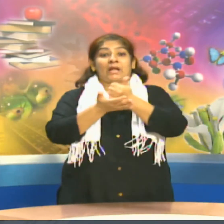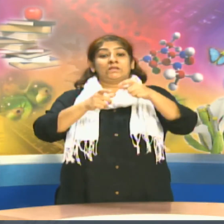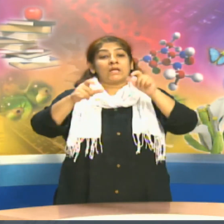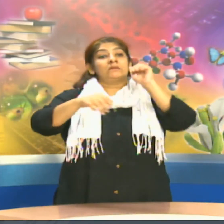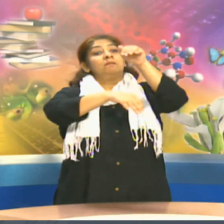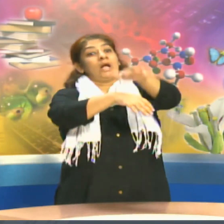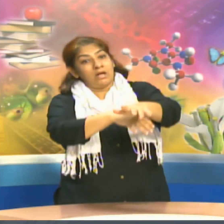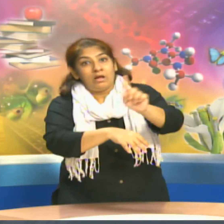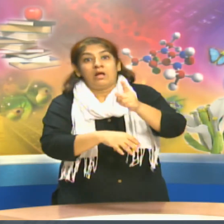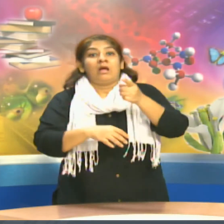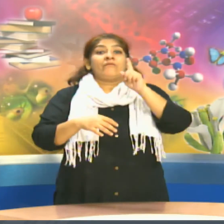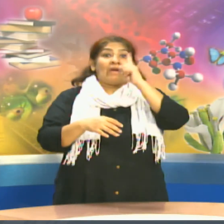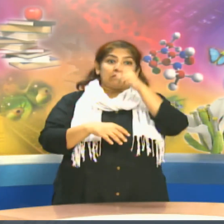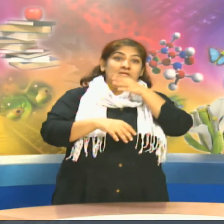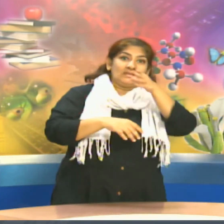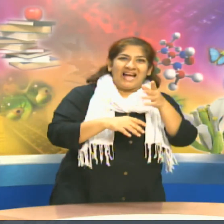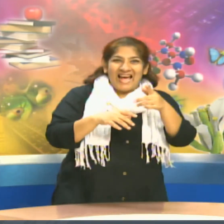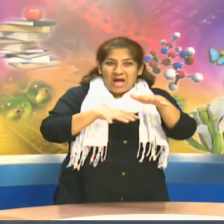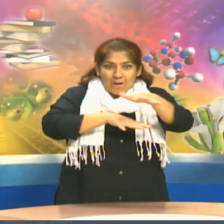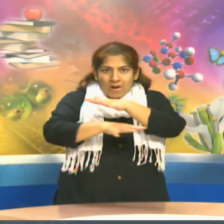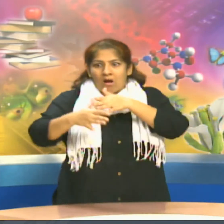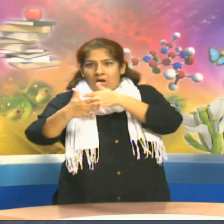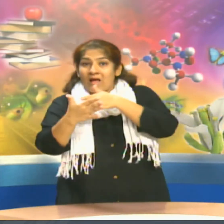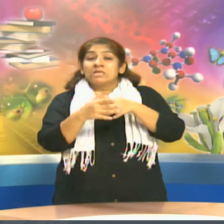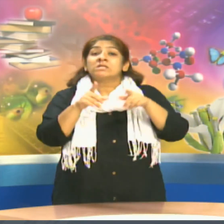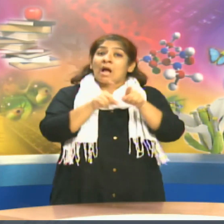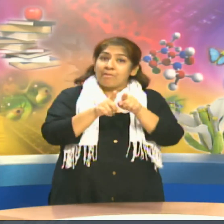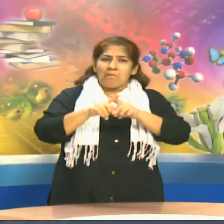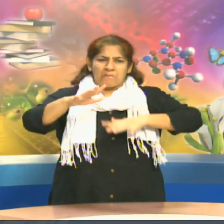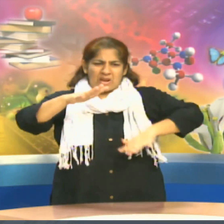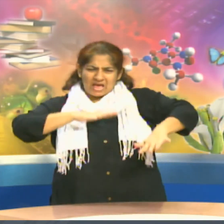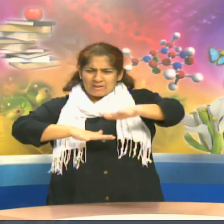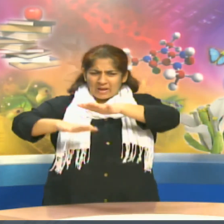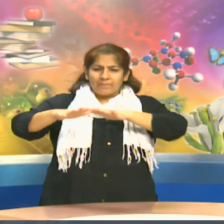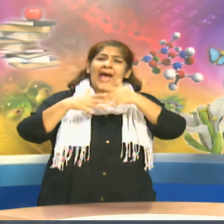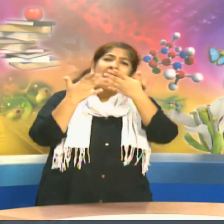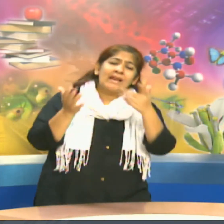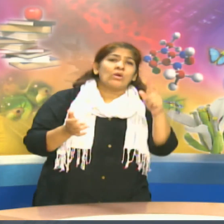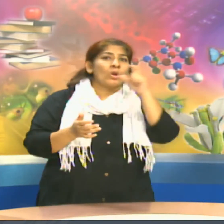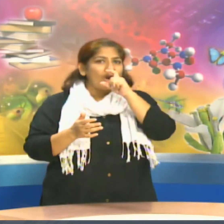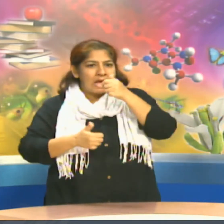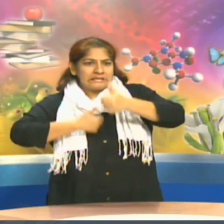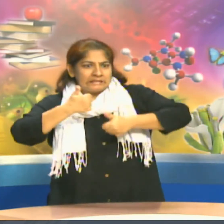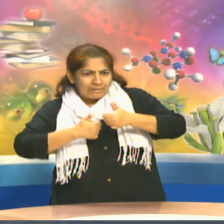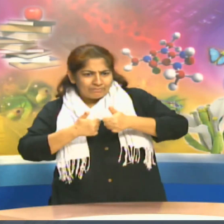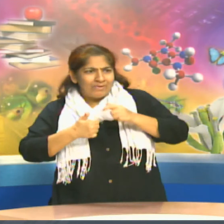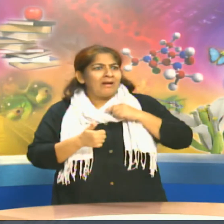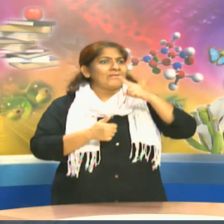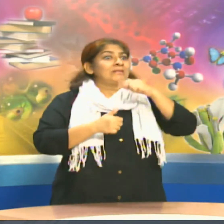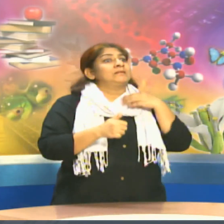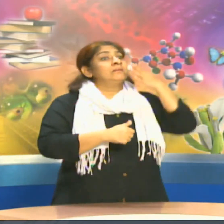If there are different kinds of work going on continuously, simultaneously, then